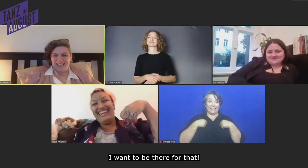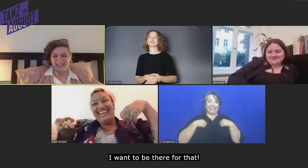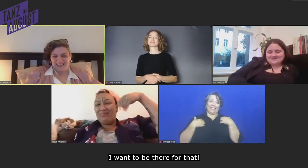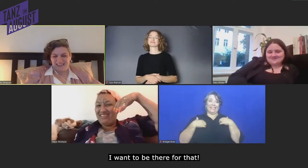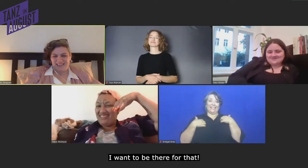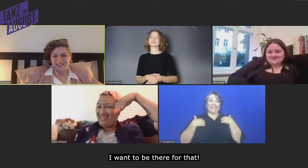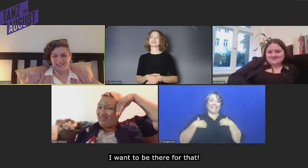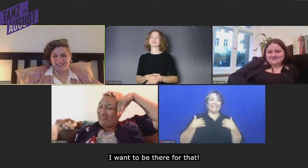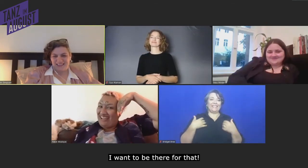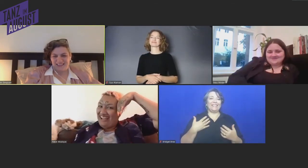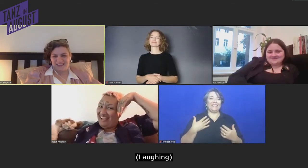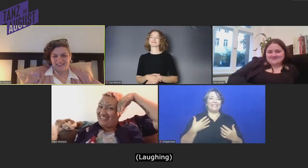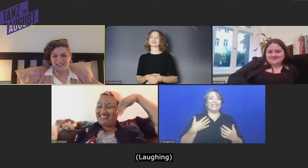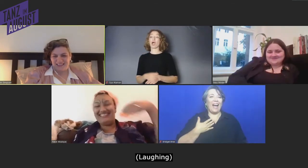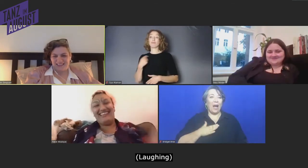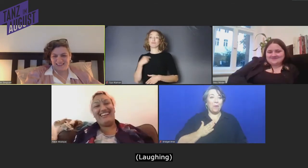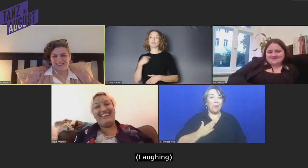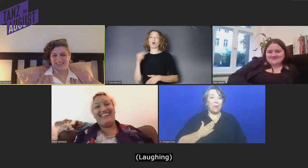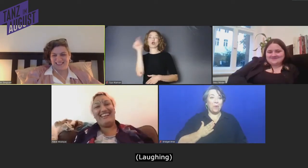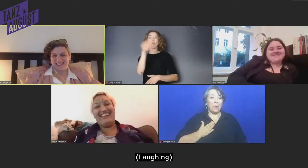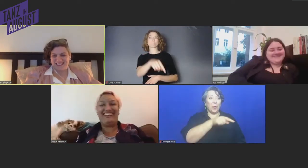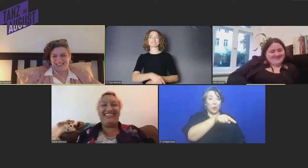I want to be there for that.